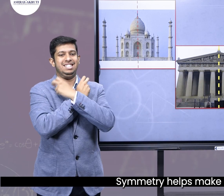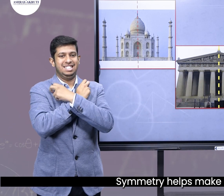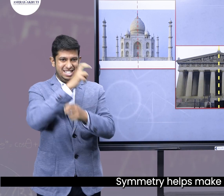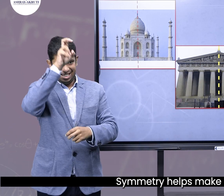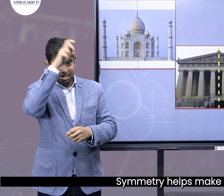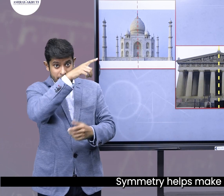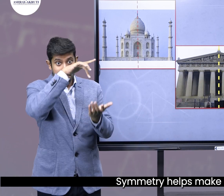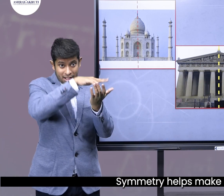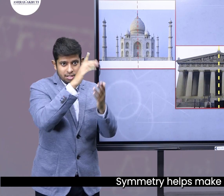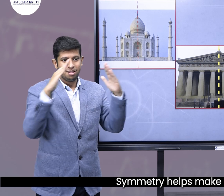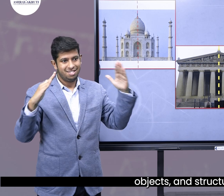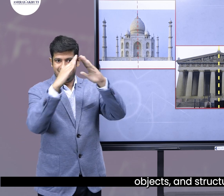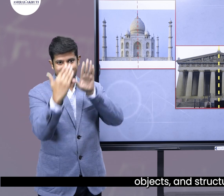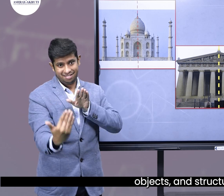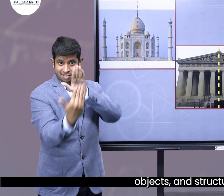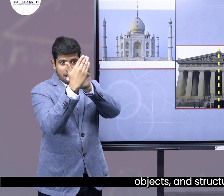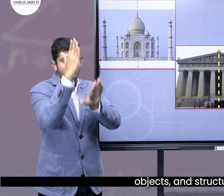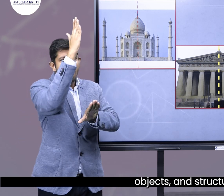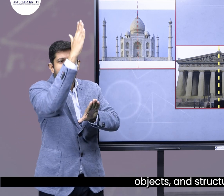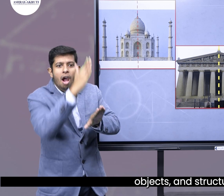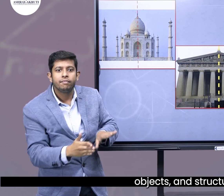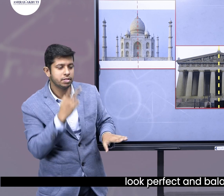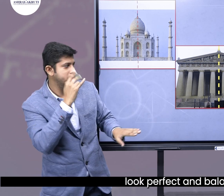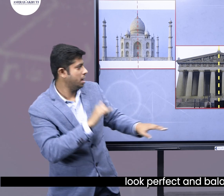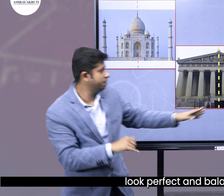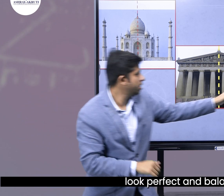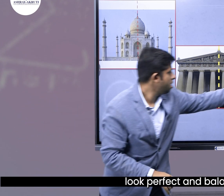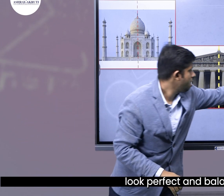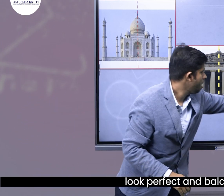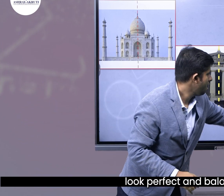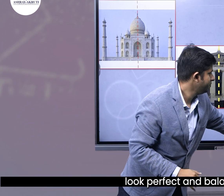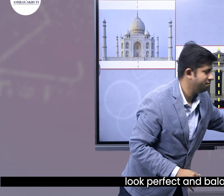Symmetry helps make shapes, objects, and structures look perfect and balanced.